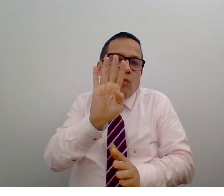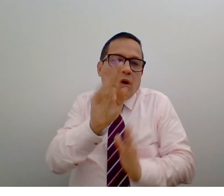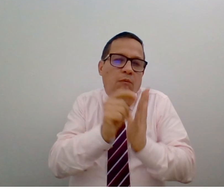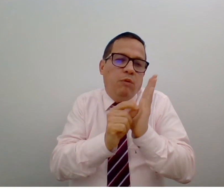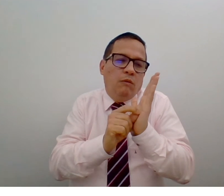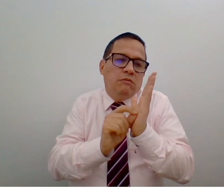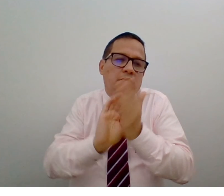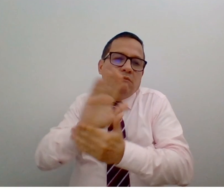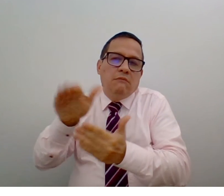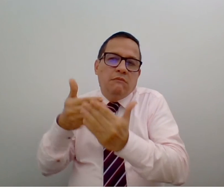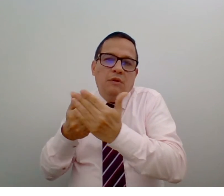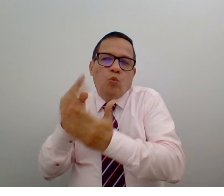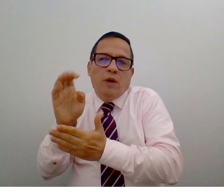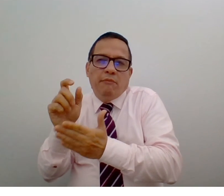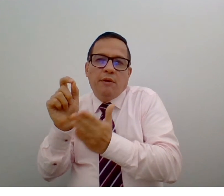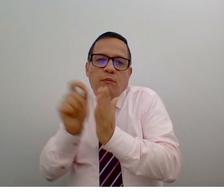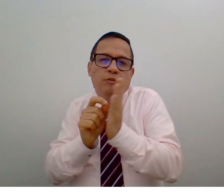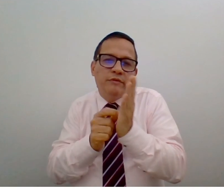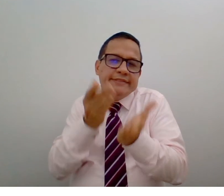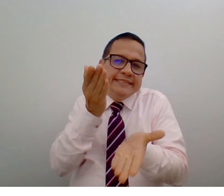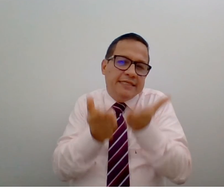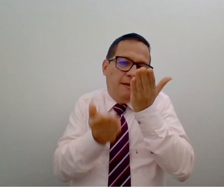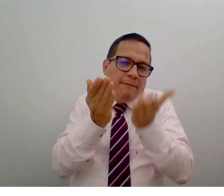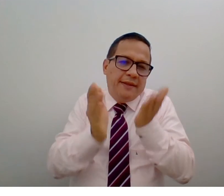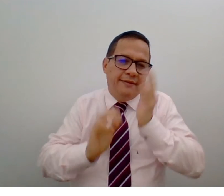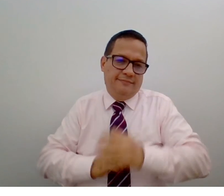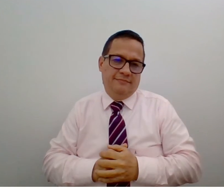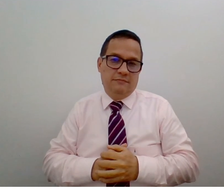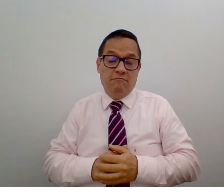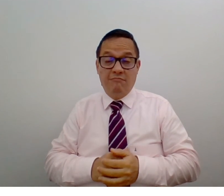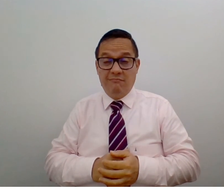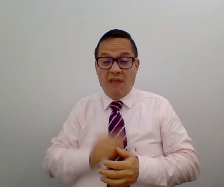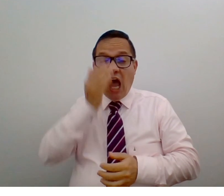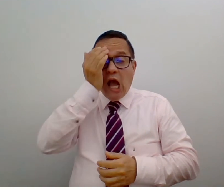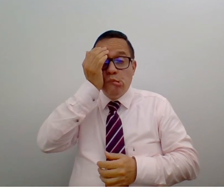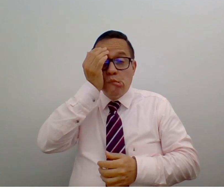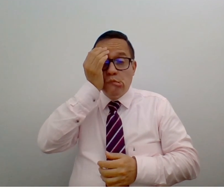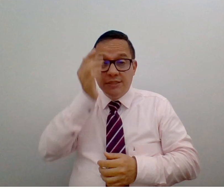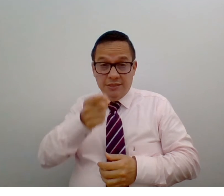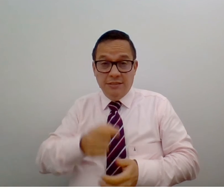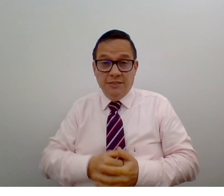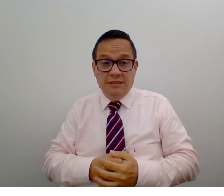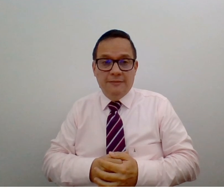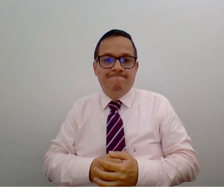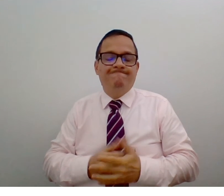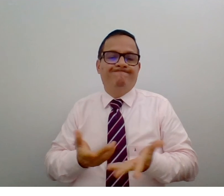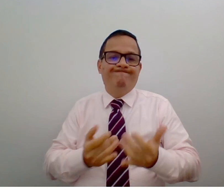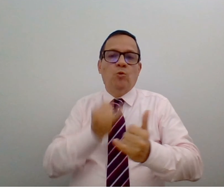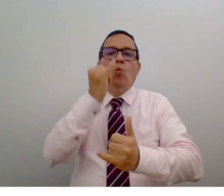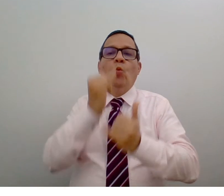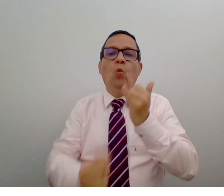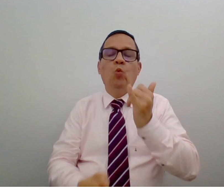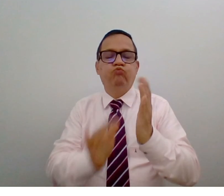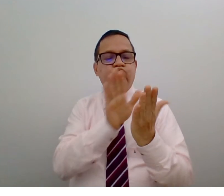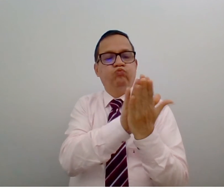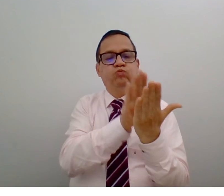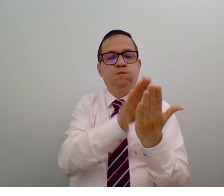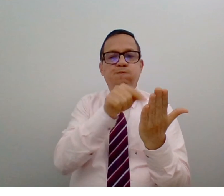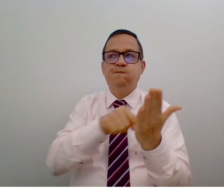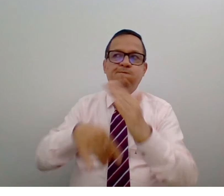4 points and 9 points. Low level. The final document is not